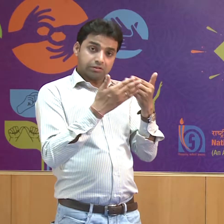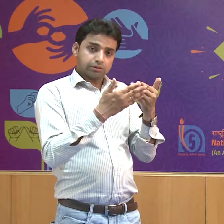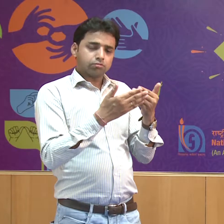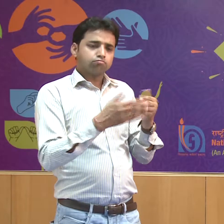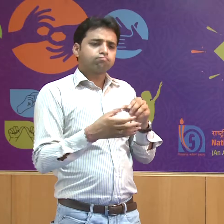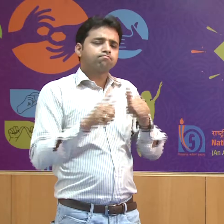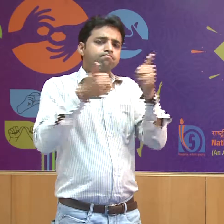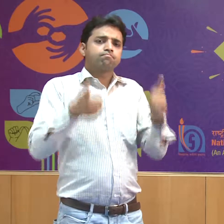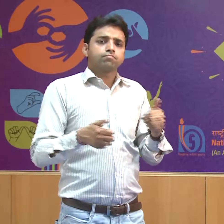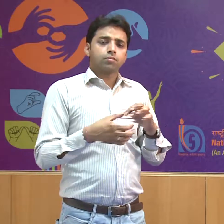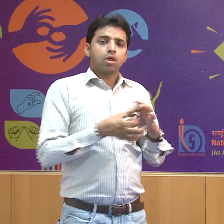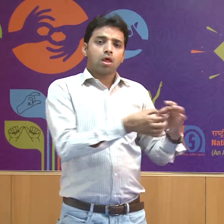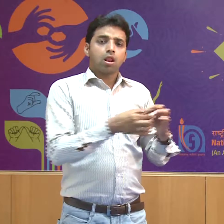and religious.